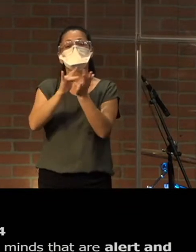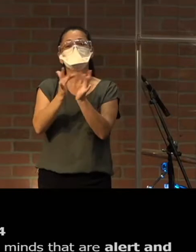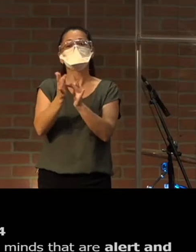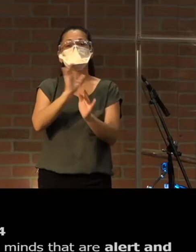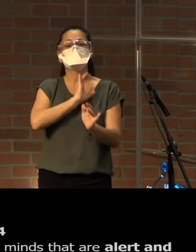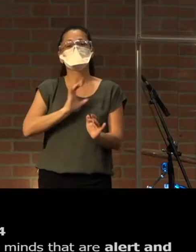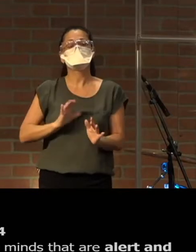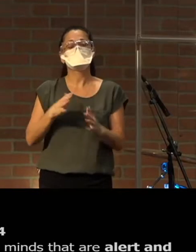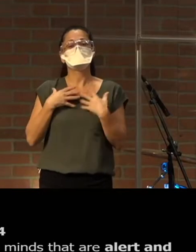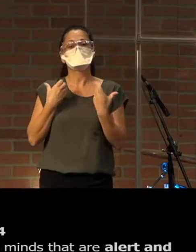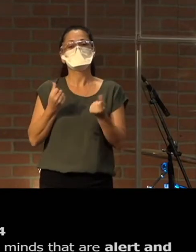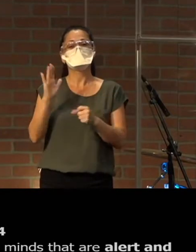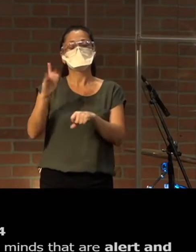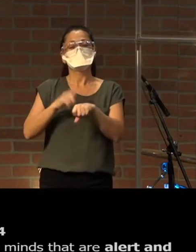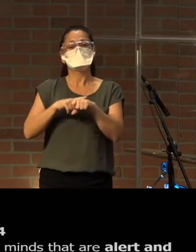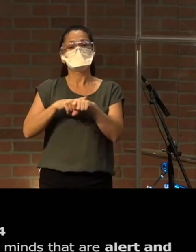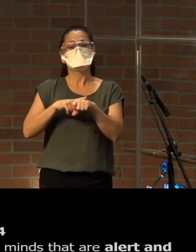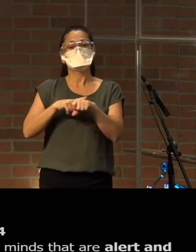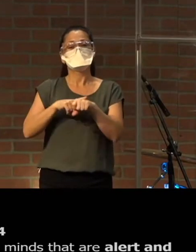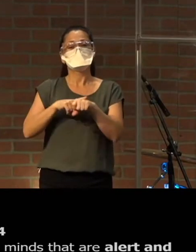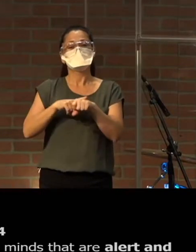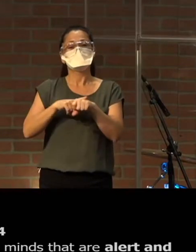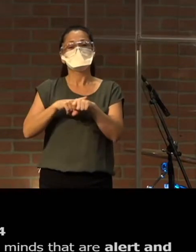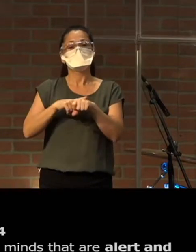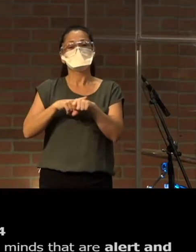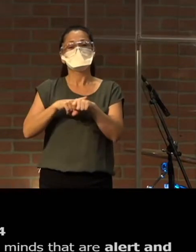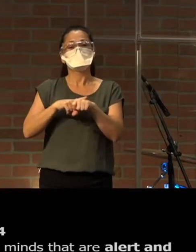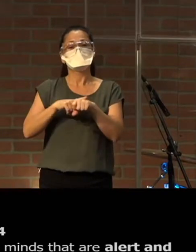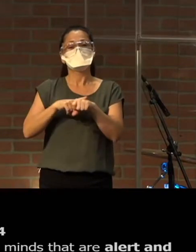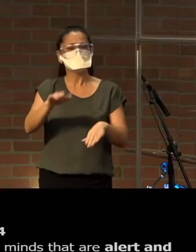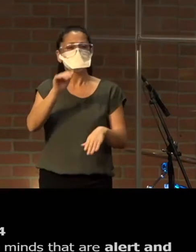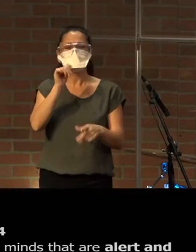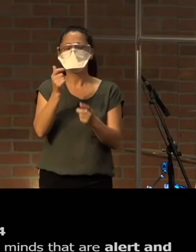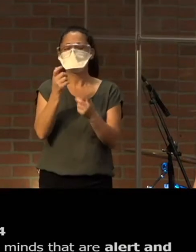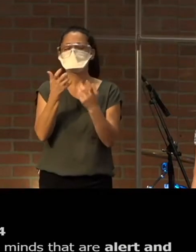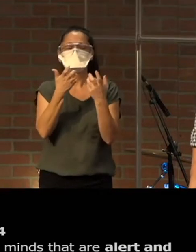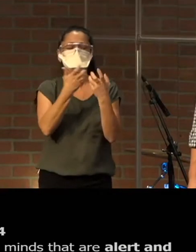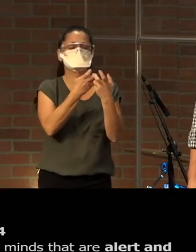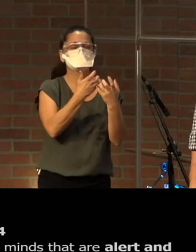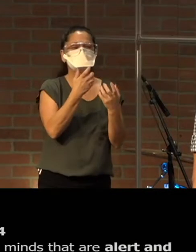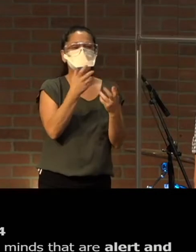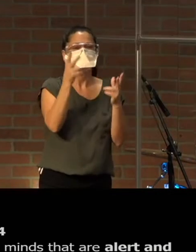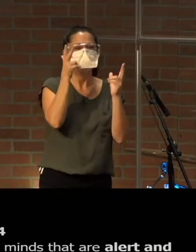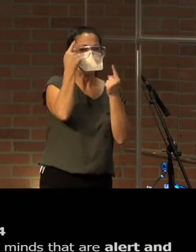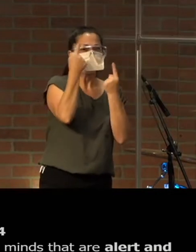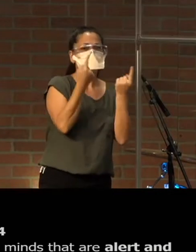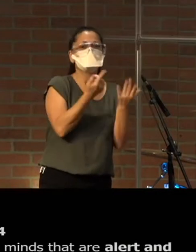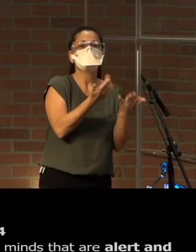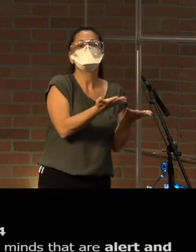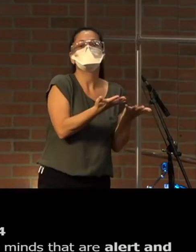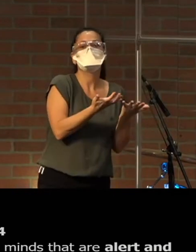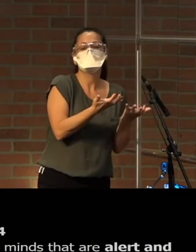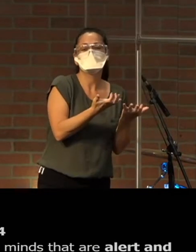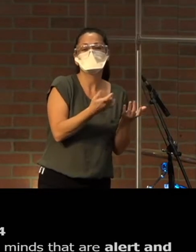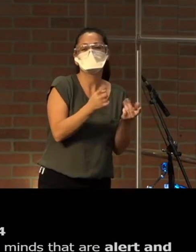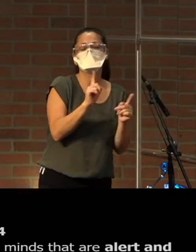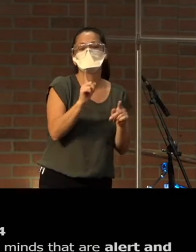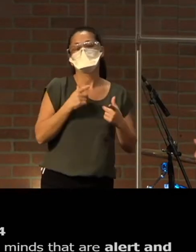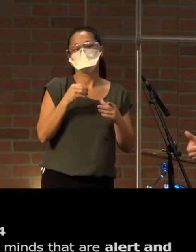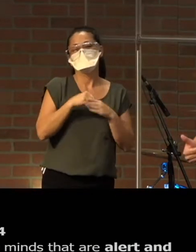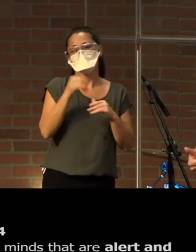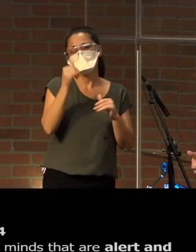coming. As obedient children, do not conform to the evil desires you had when you lived in ignorance. So